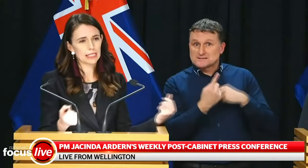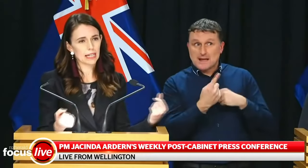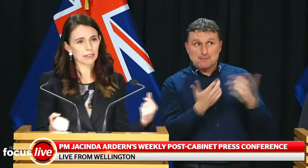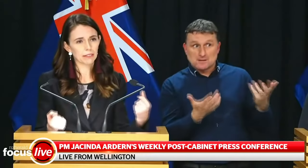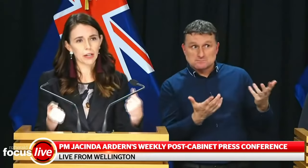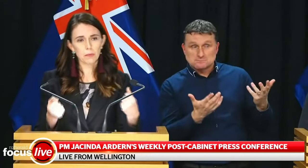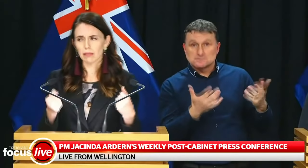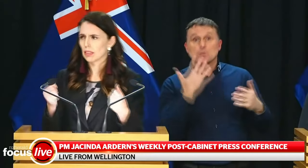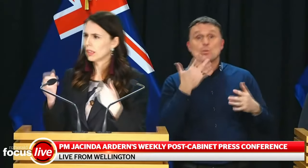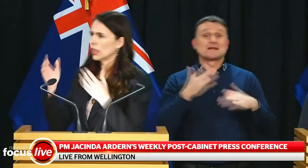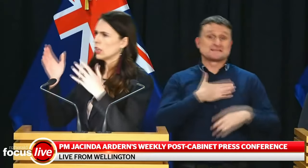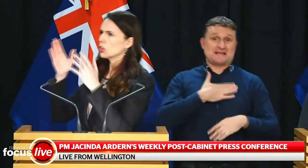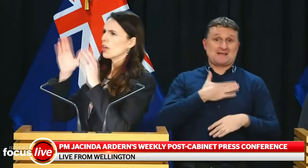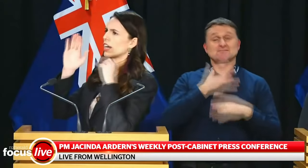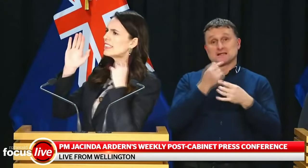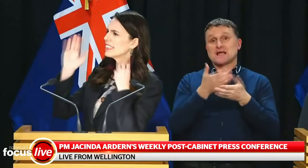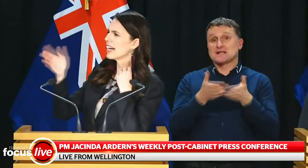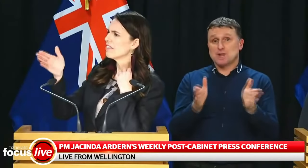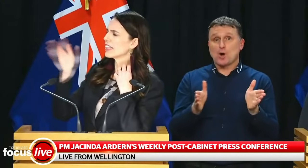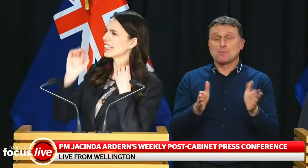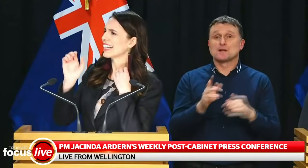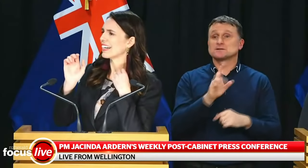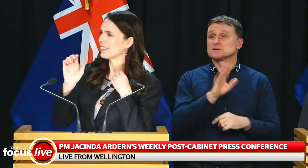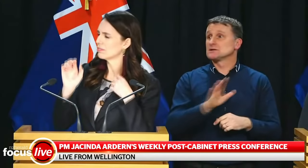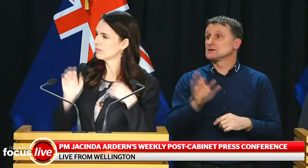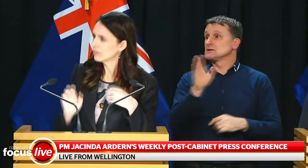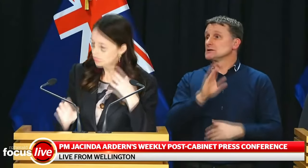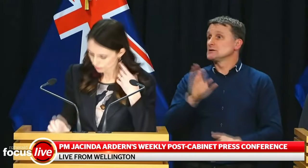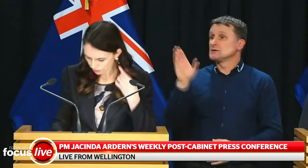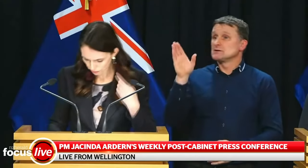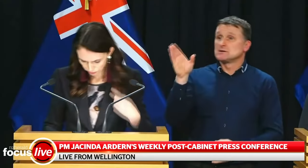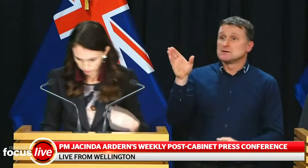ready to safely reopen. Sorry, I did have Claire.